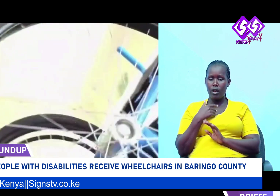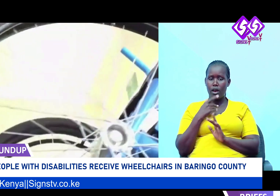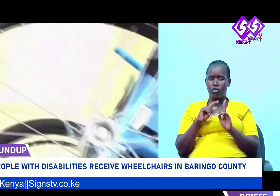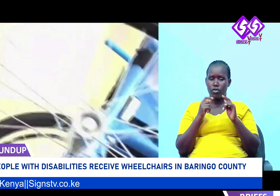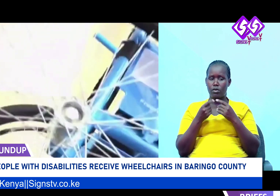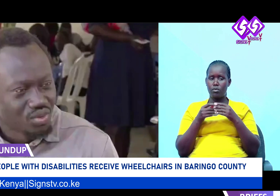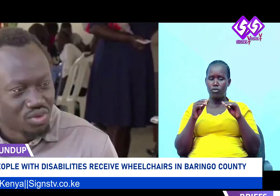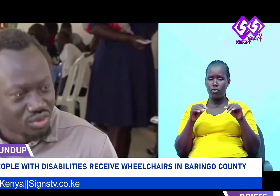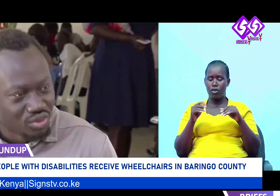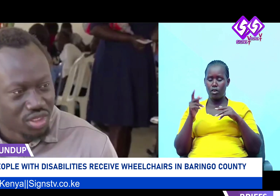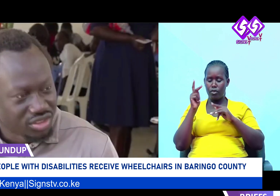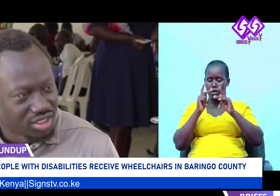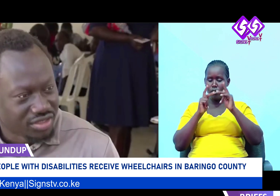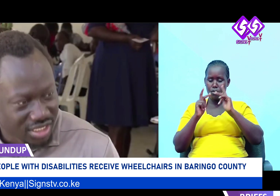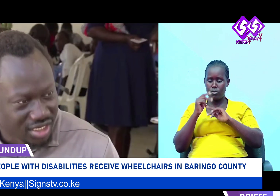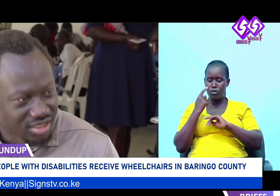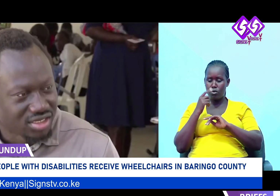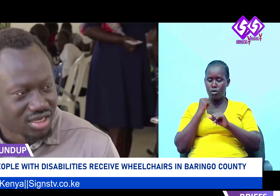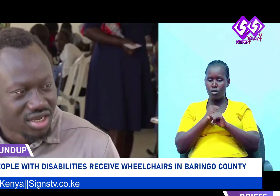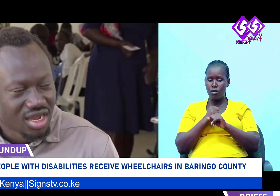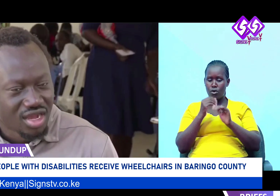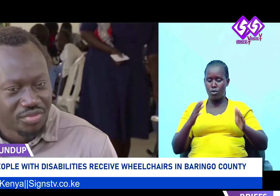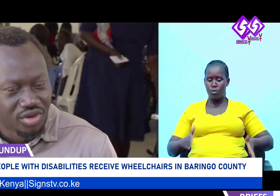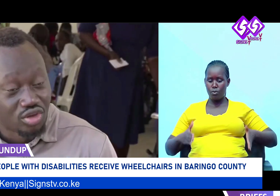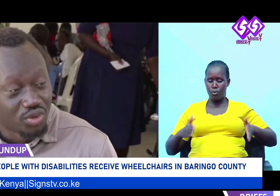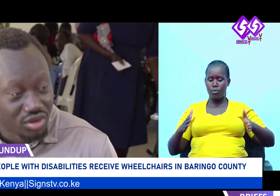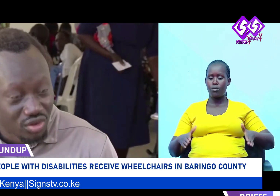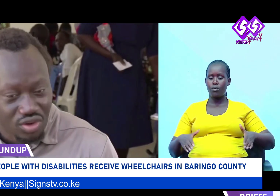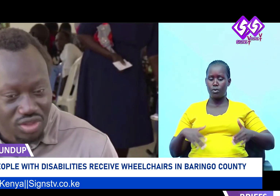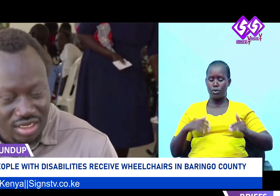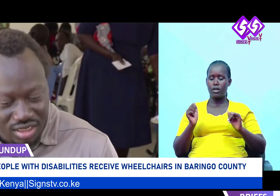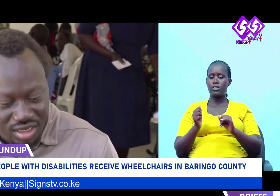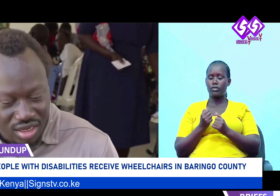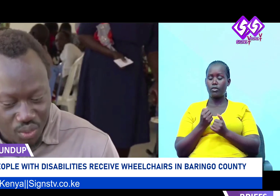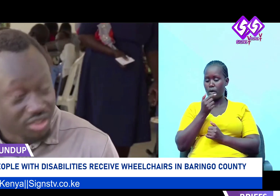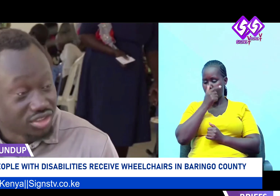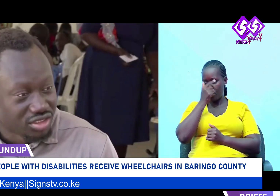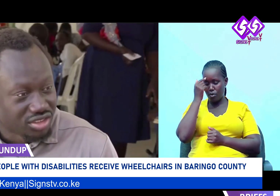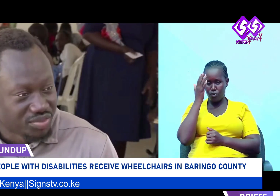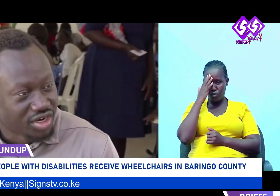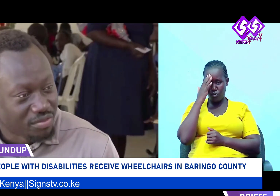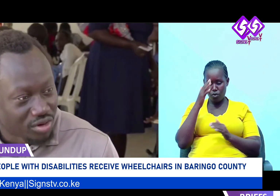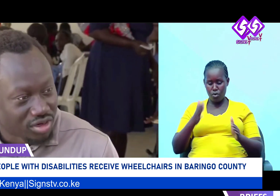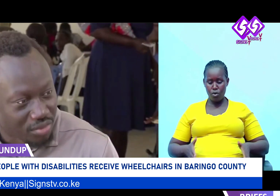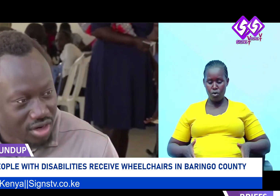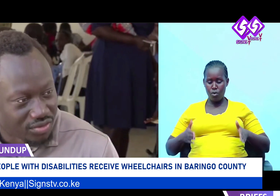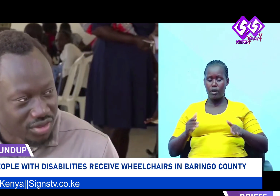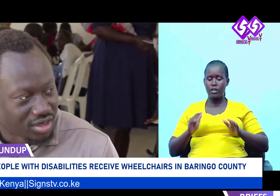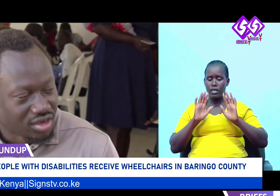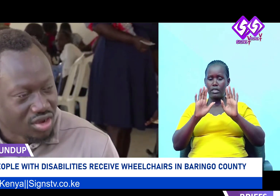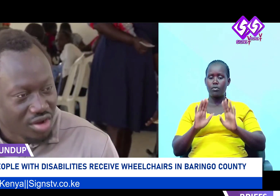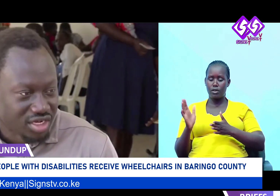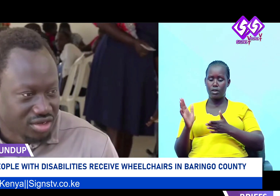professionals who do wheelchair sittings because we know that wheelchair is a very important part of an